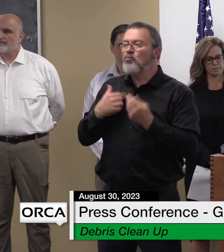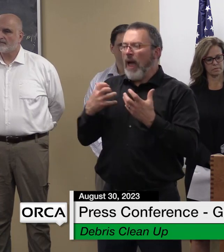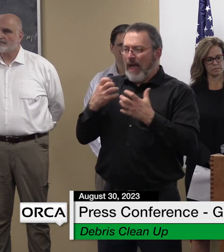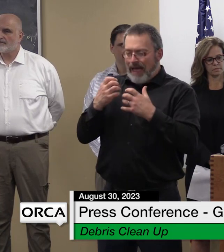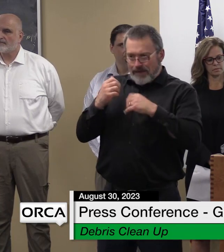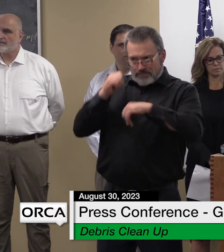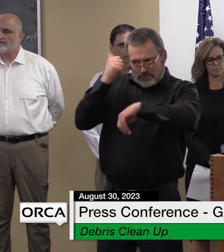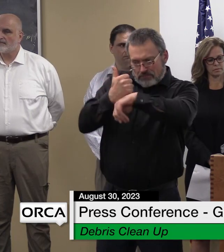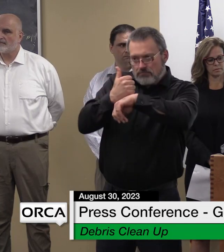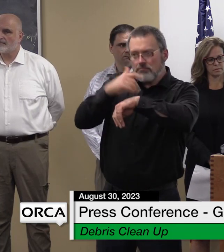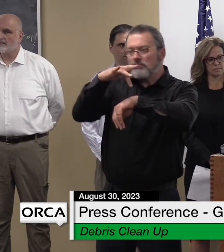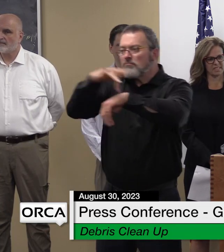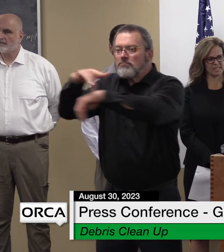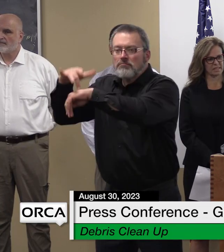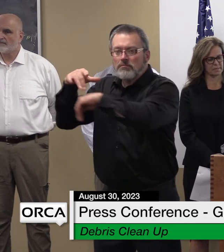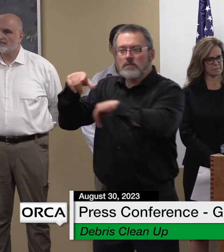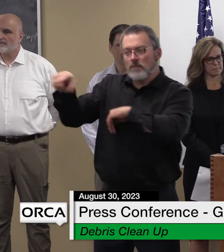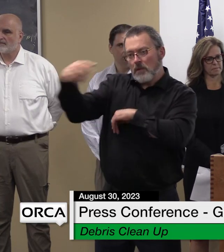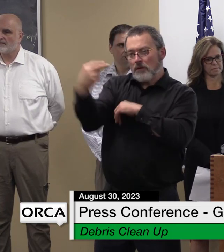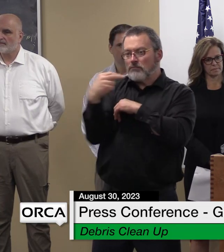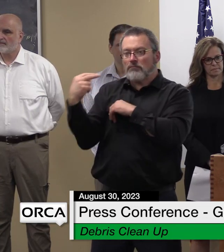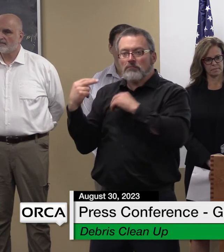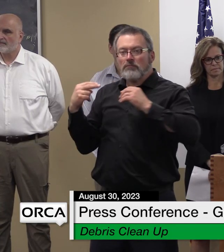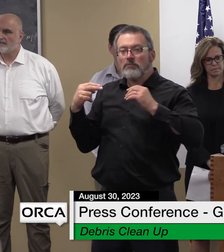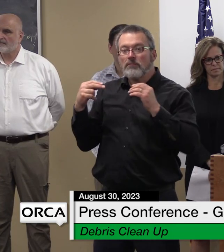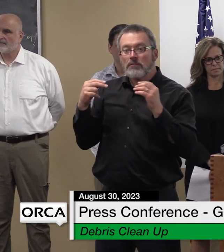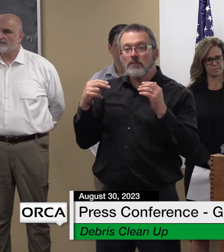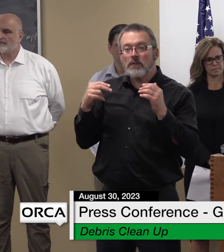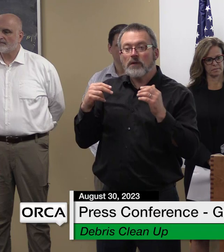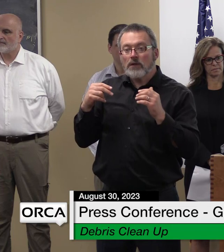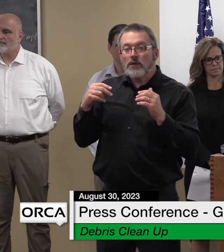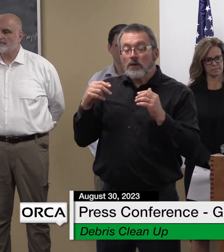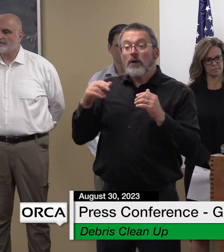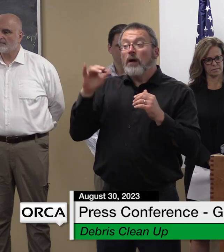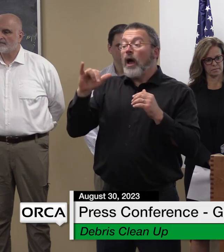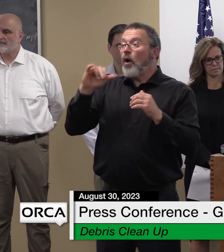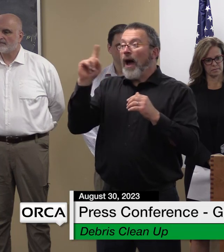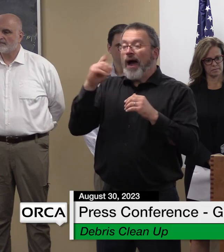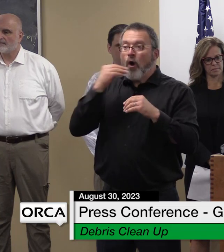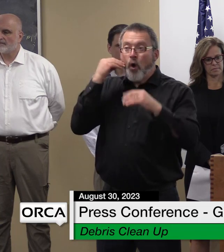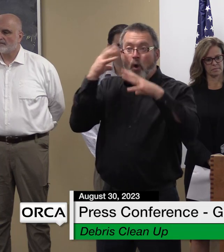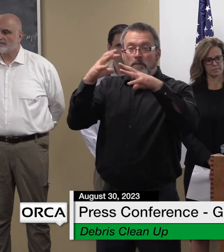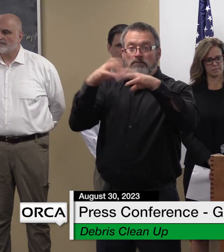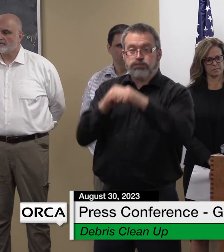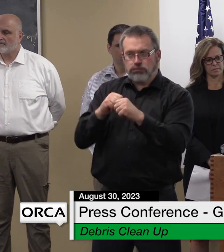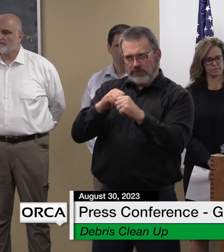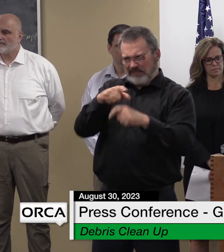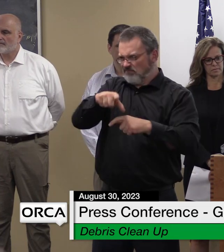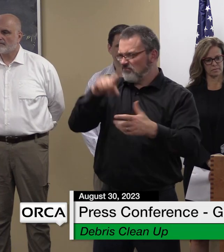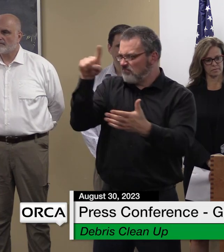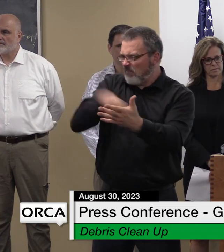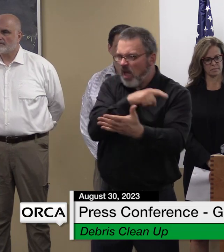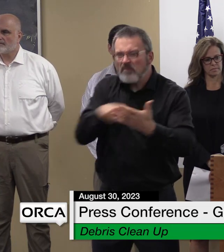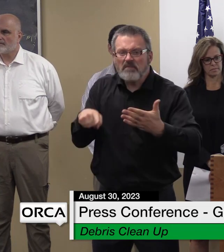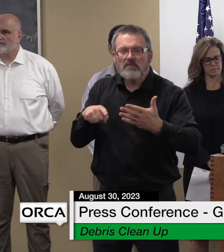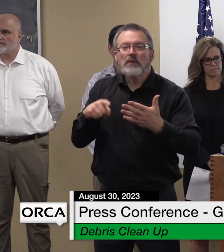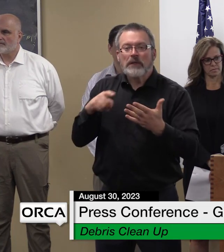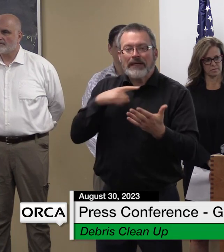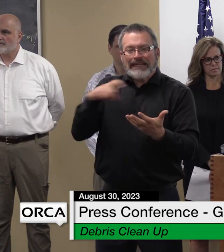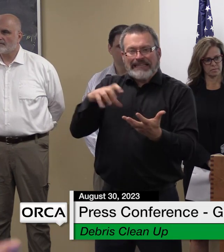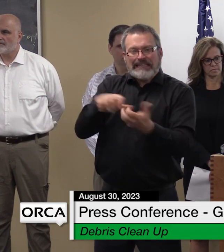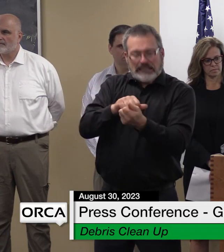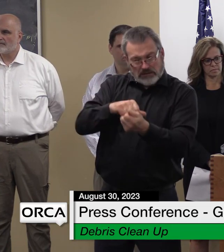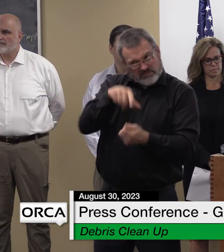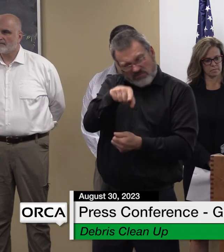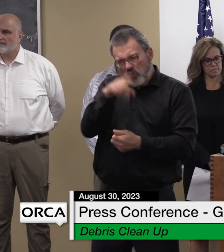other man-made debris is still the highest priority category, as it is likely the most dangerous. As we clean